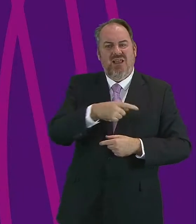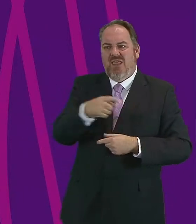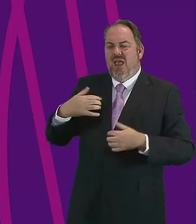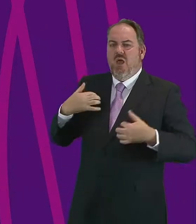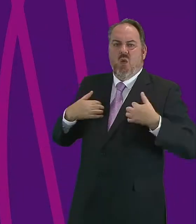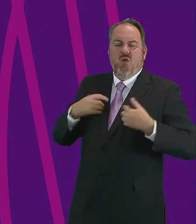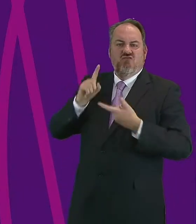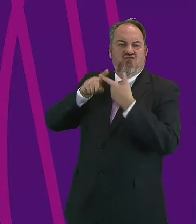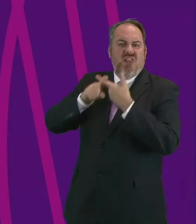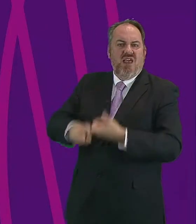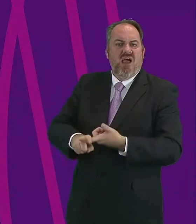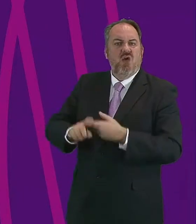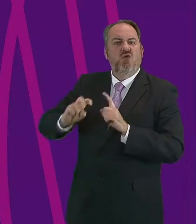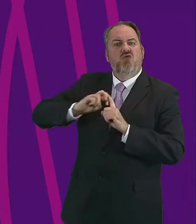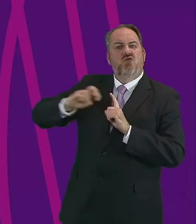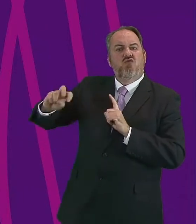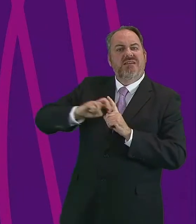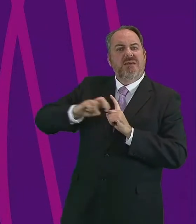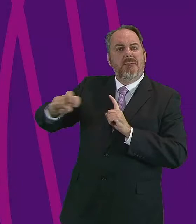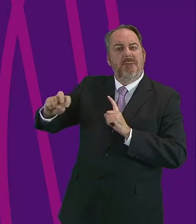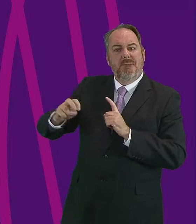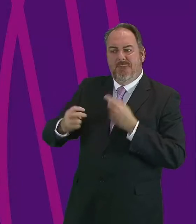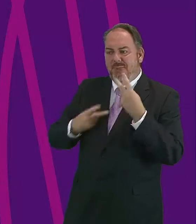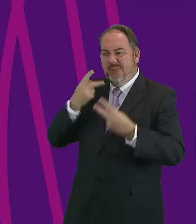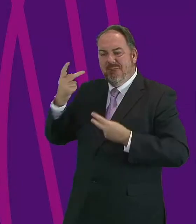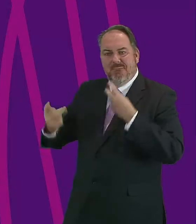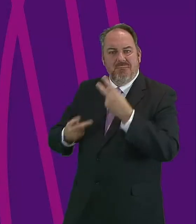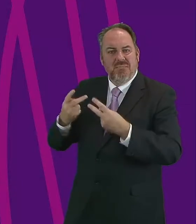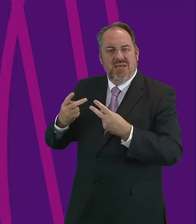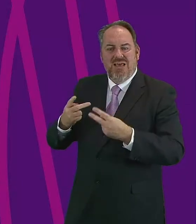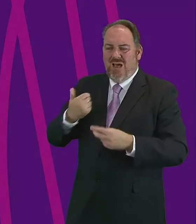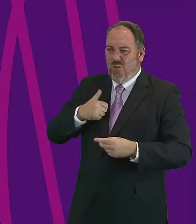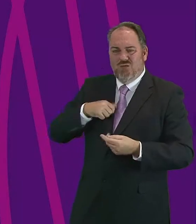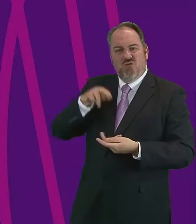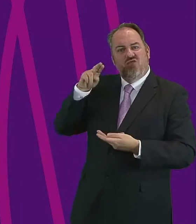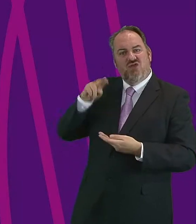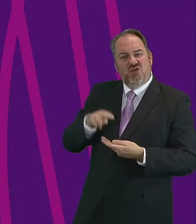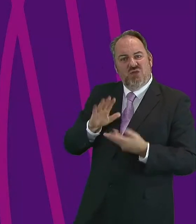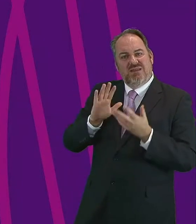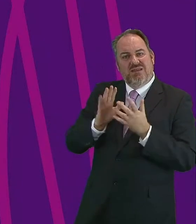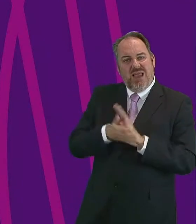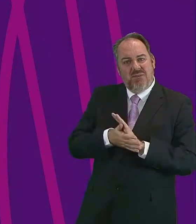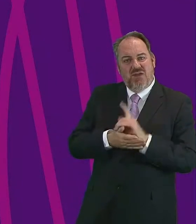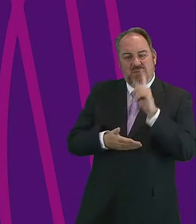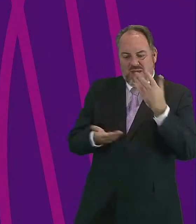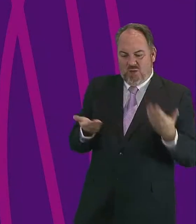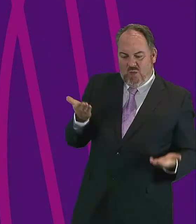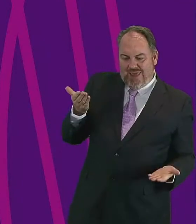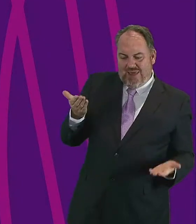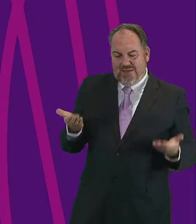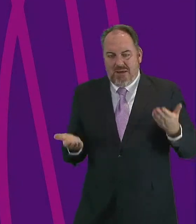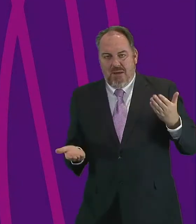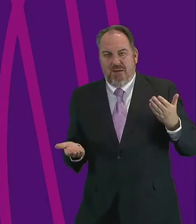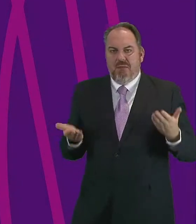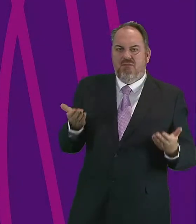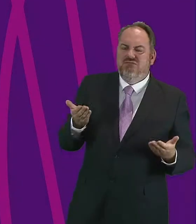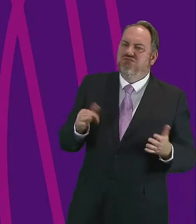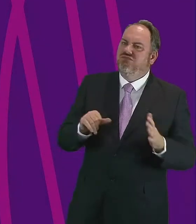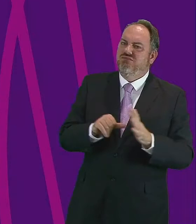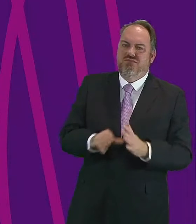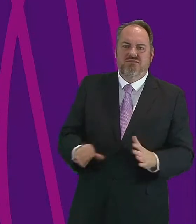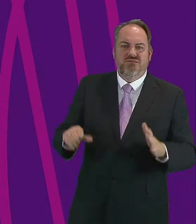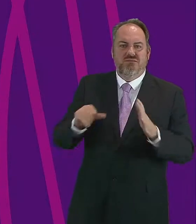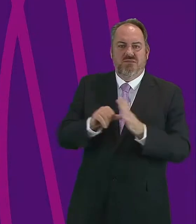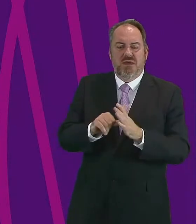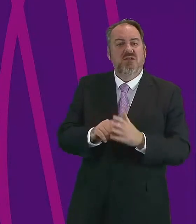further damage. There's been considerable damage done, and I want to mitigate that if possible. So all those matters are borne in mind, and the First